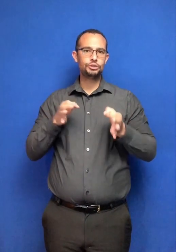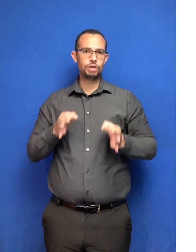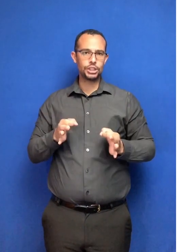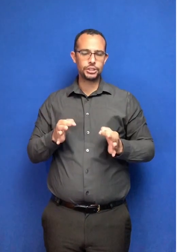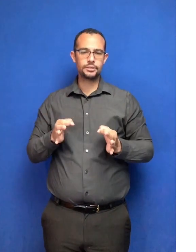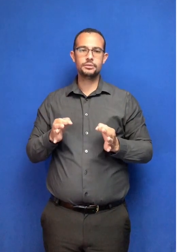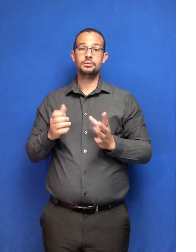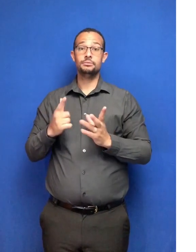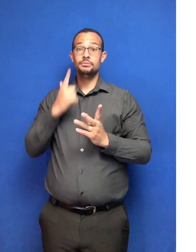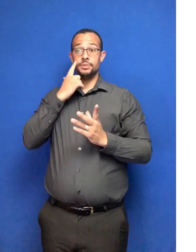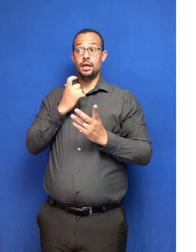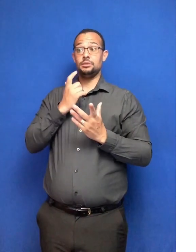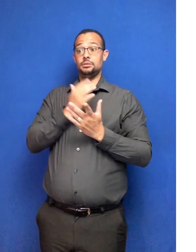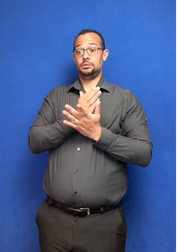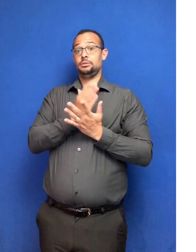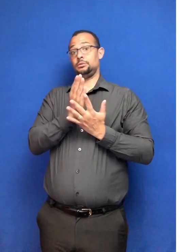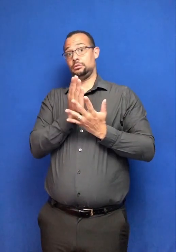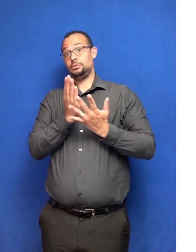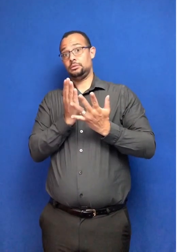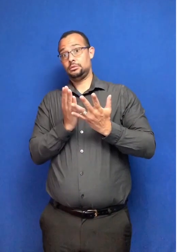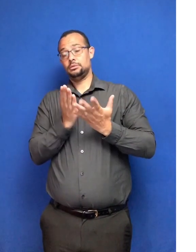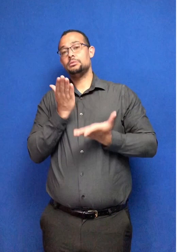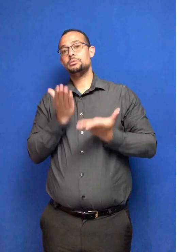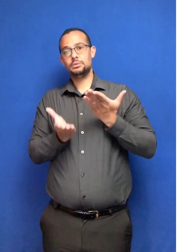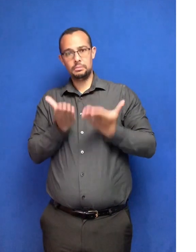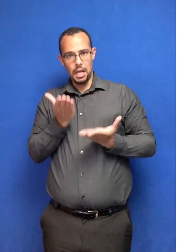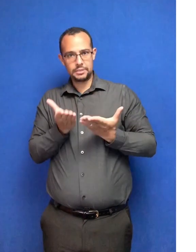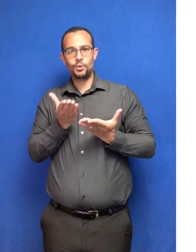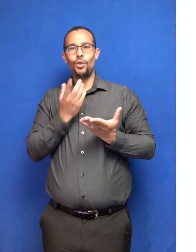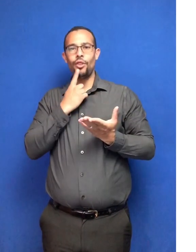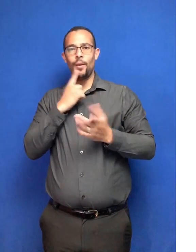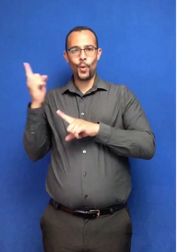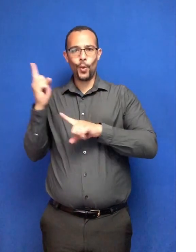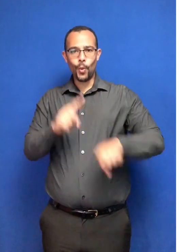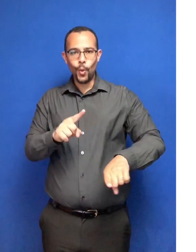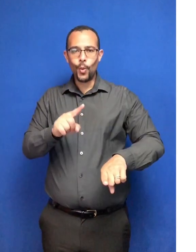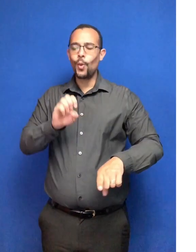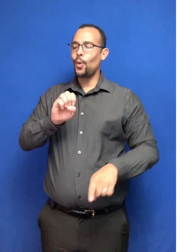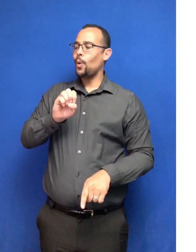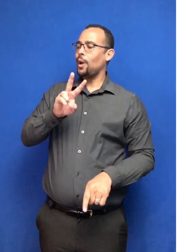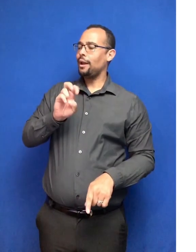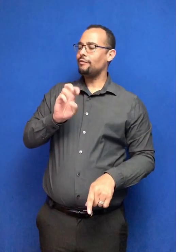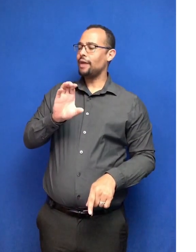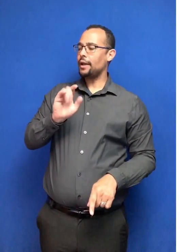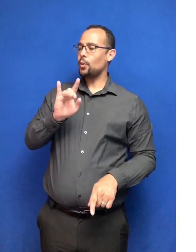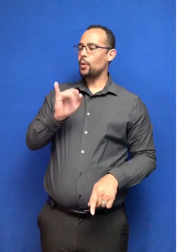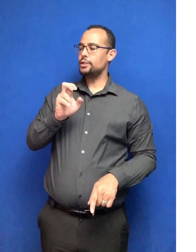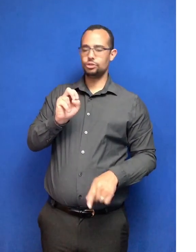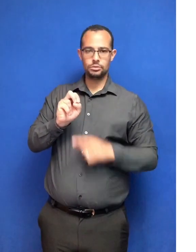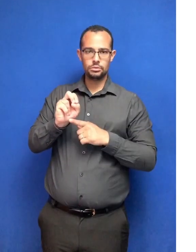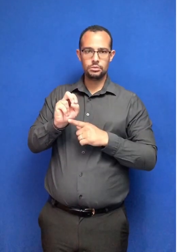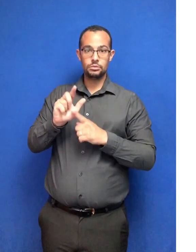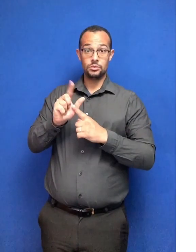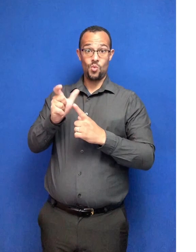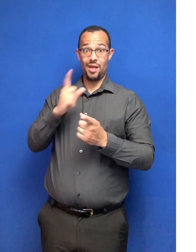At each of these steps, it's possible an evacuation order would go out, and it's important that when that information